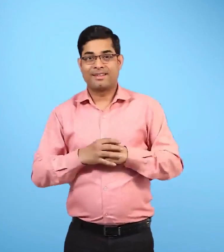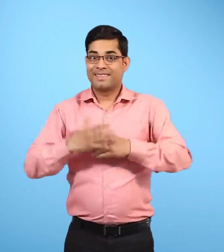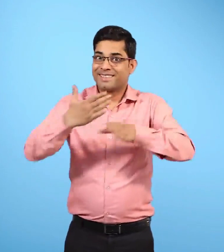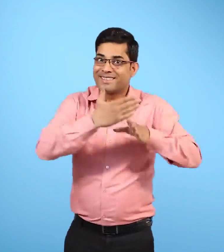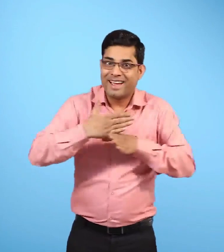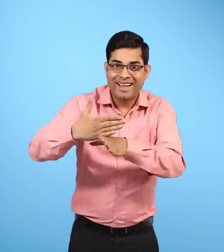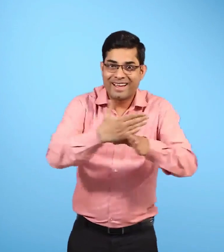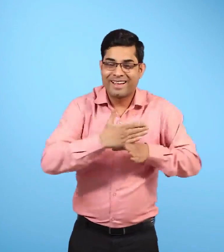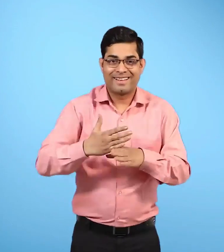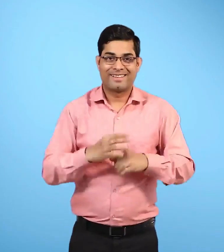sharing,